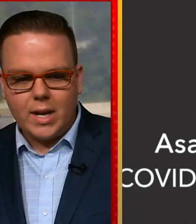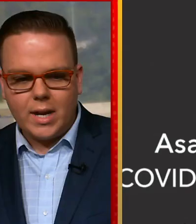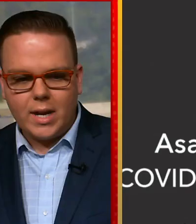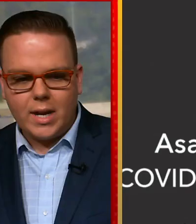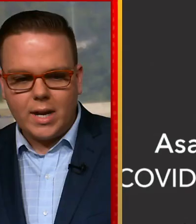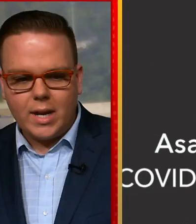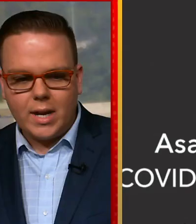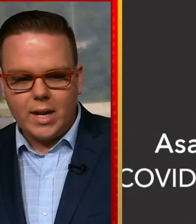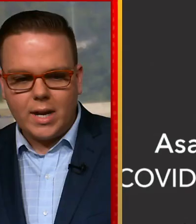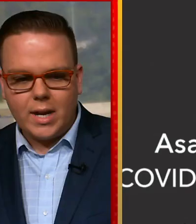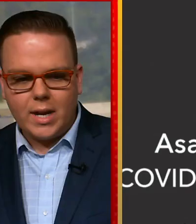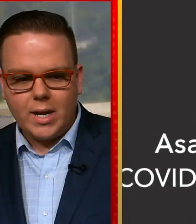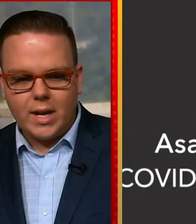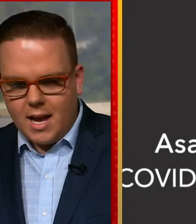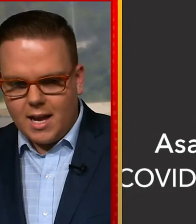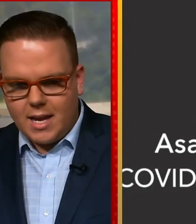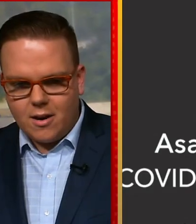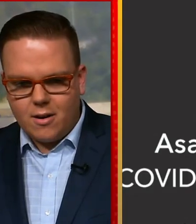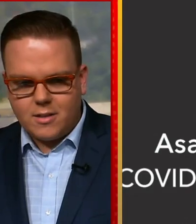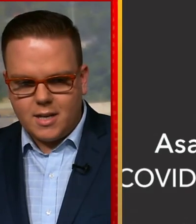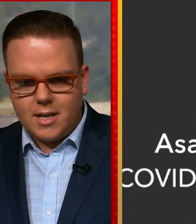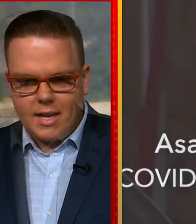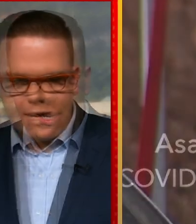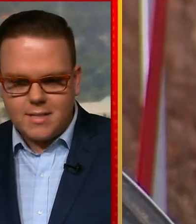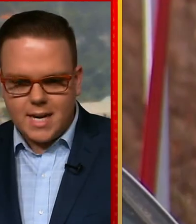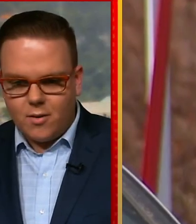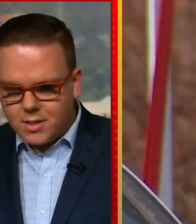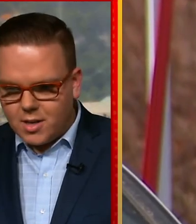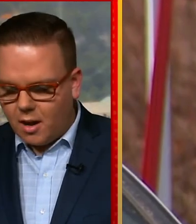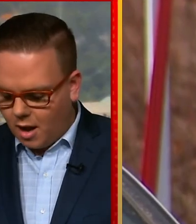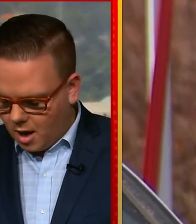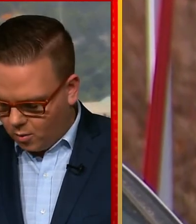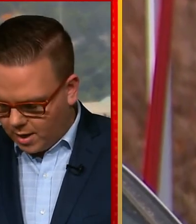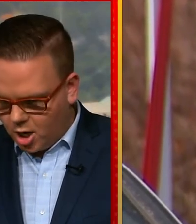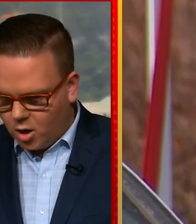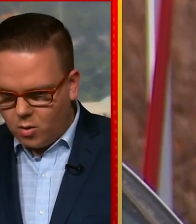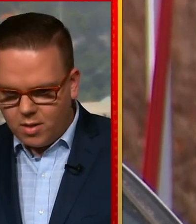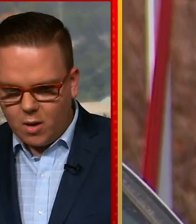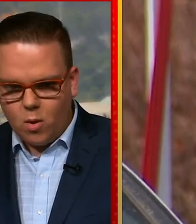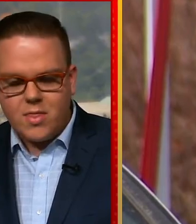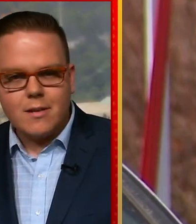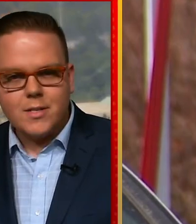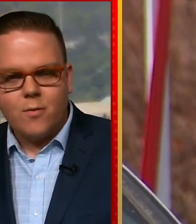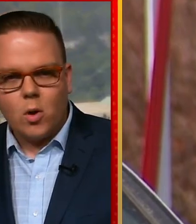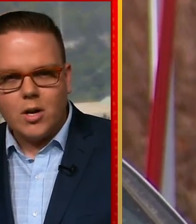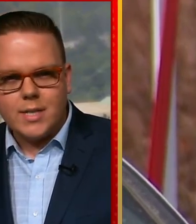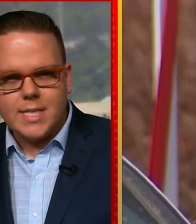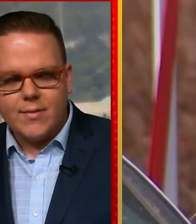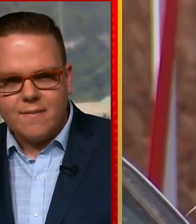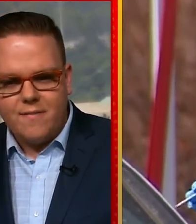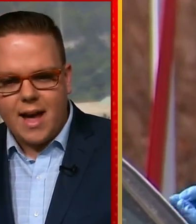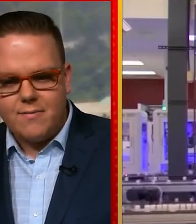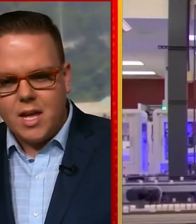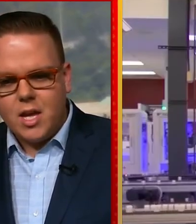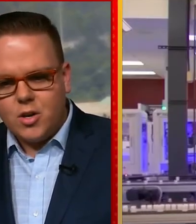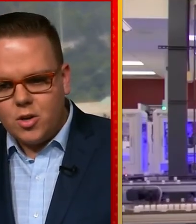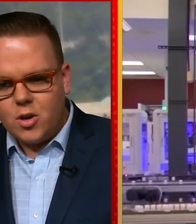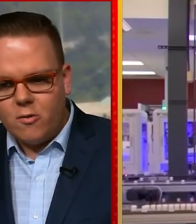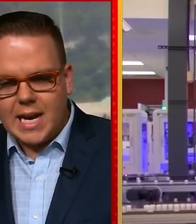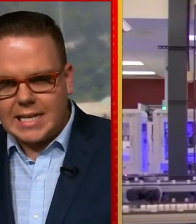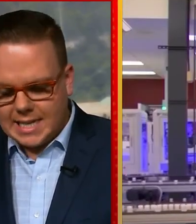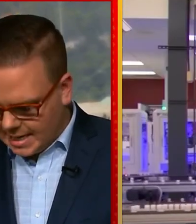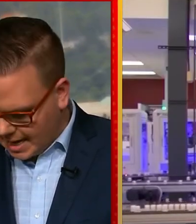Weekly COVID-19 briefing here in the state of Arkansas. We know that 1,475